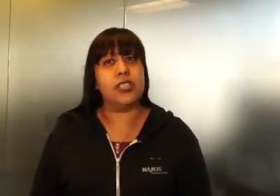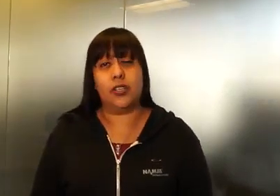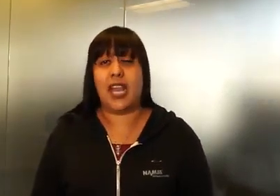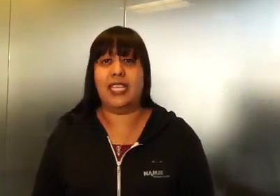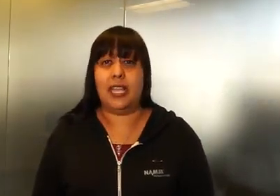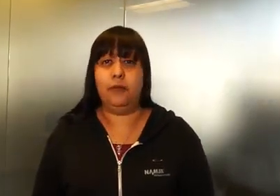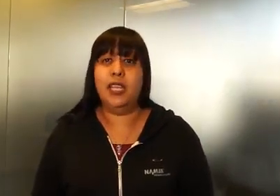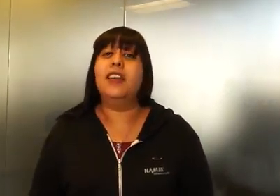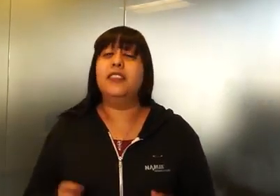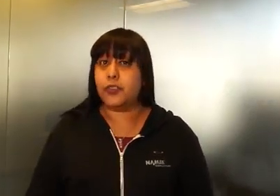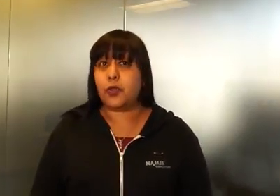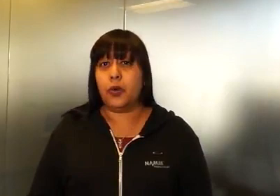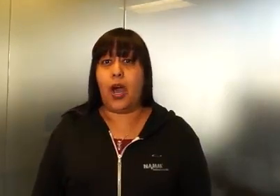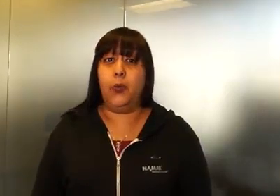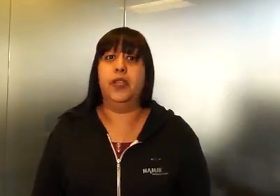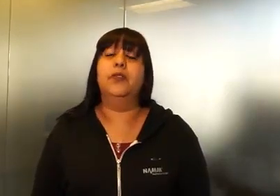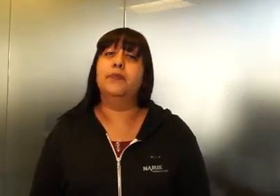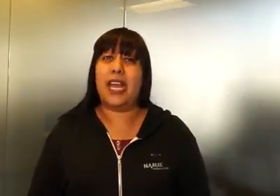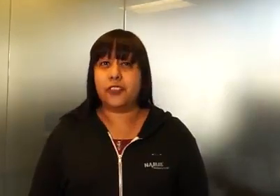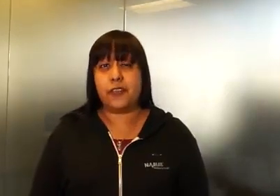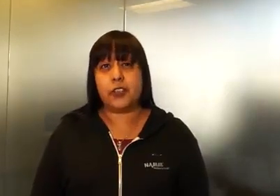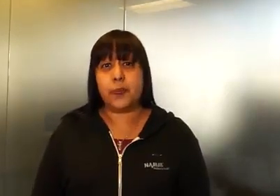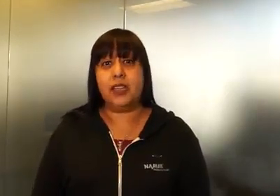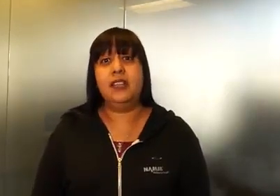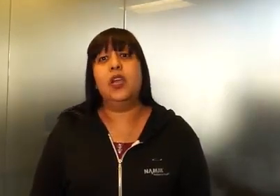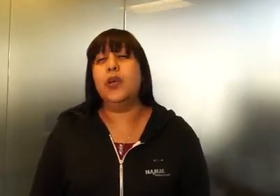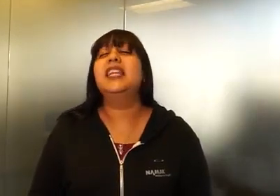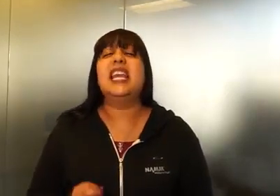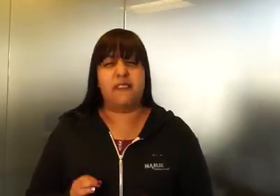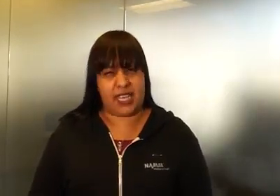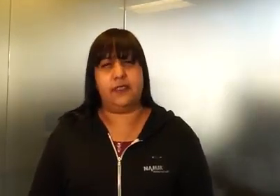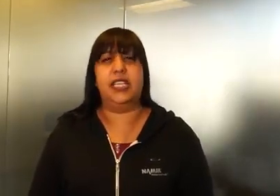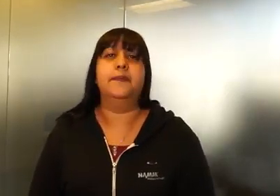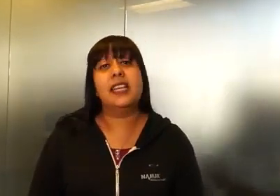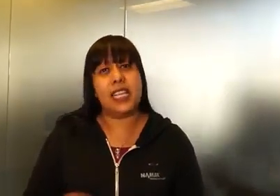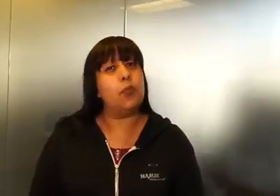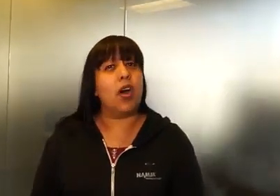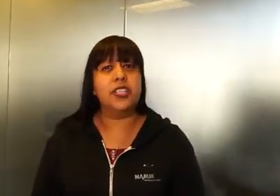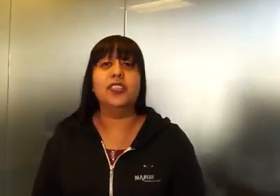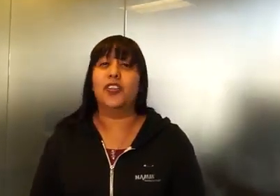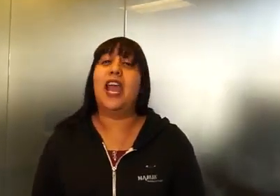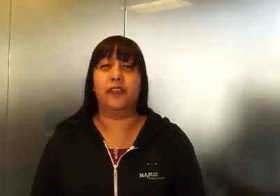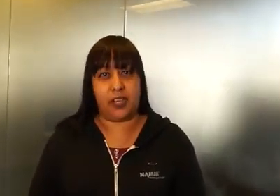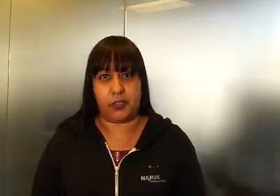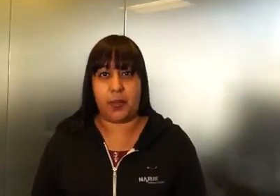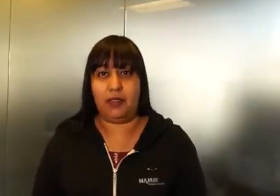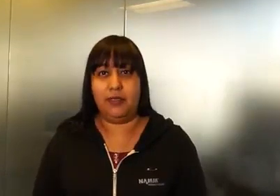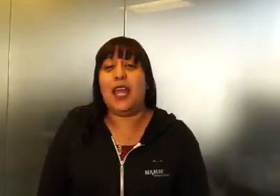to learn ASL, this tutorial will help you master fingerspelling quickly and effectively. Keep watching to learn how to fingerspell, and